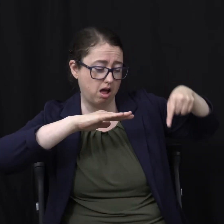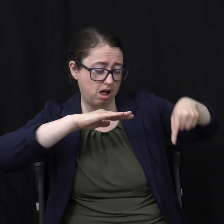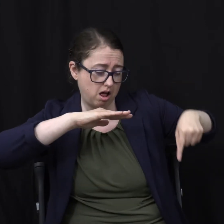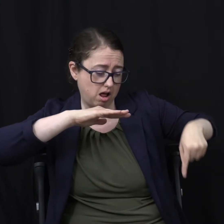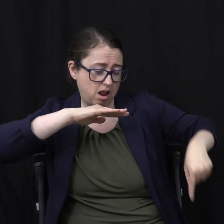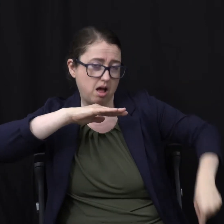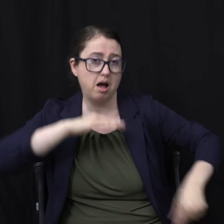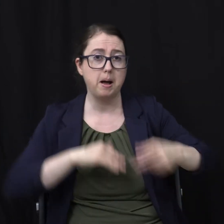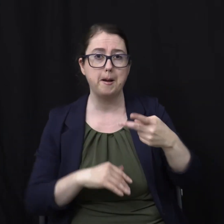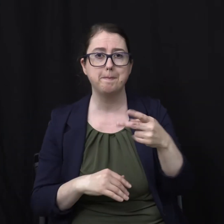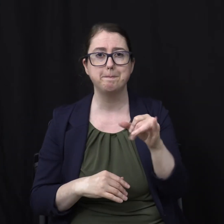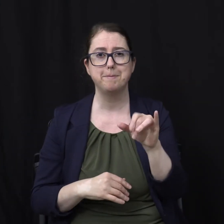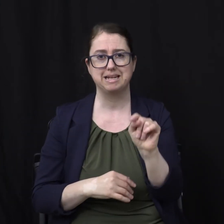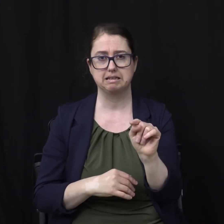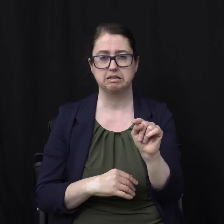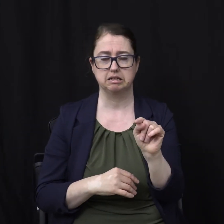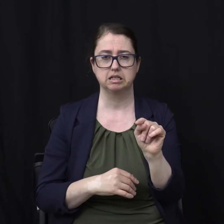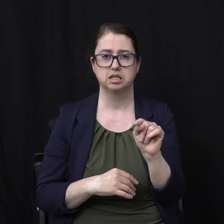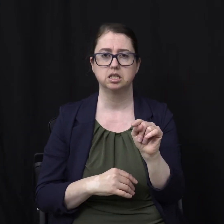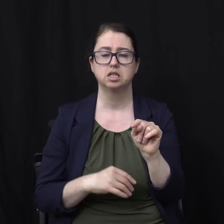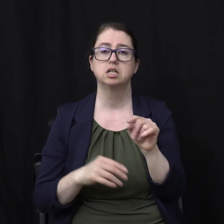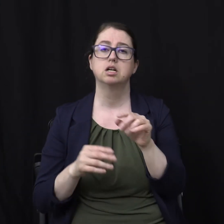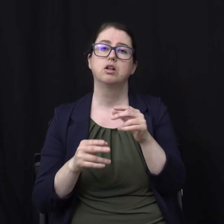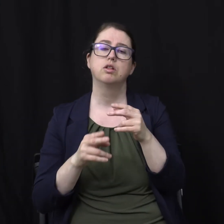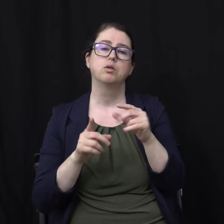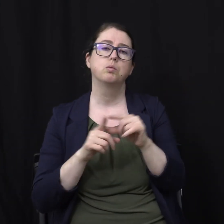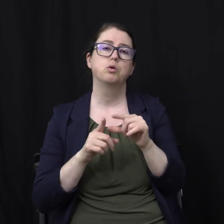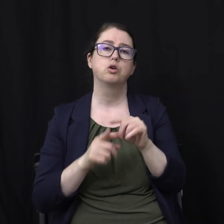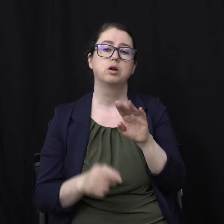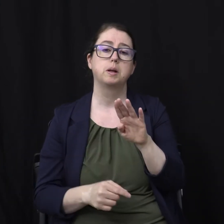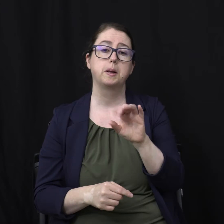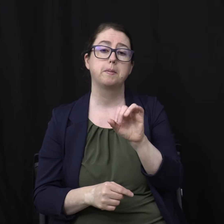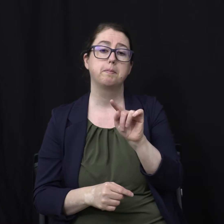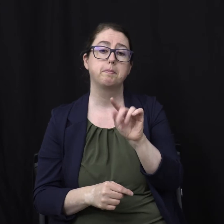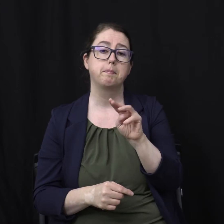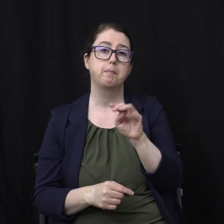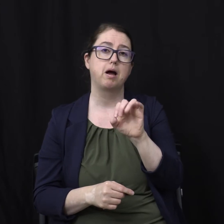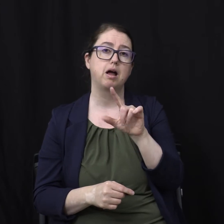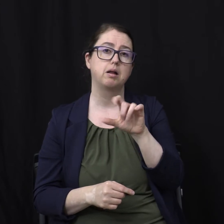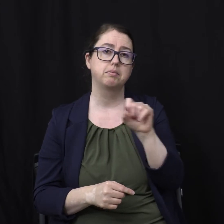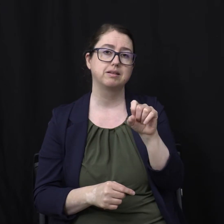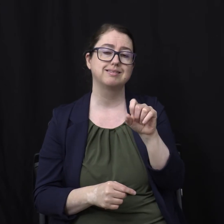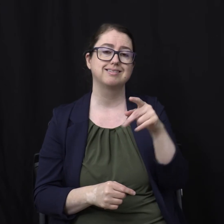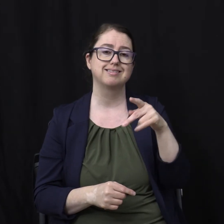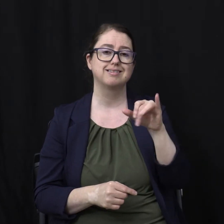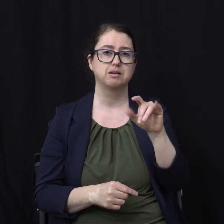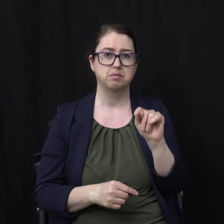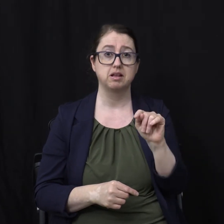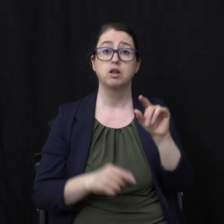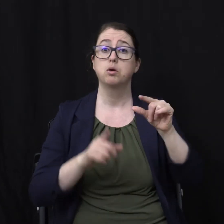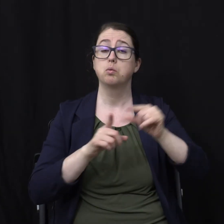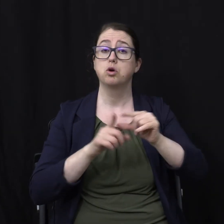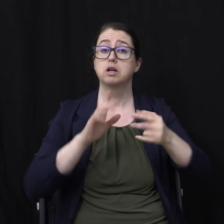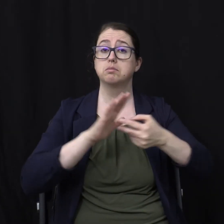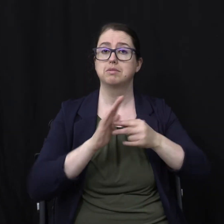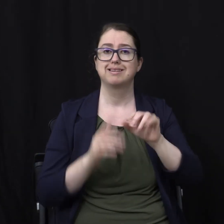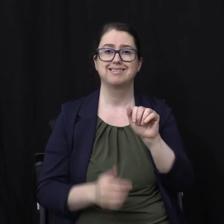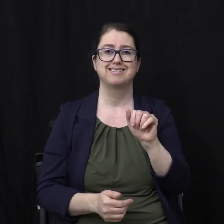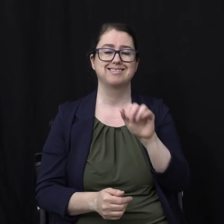look That English word up In the Greek It's the word Abyssos Which is the same word Used